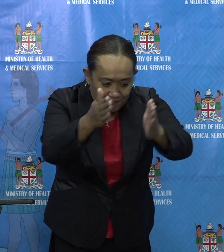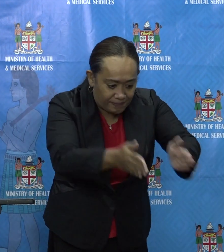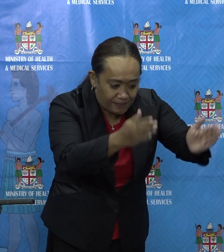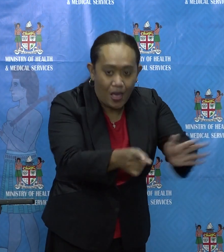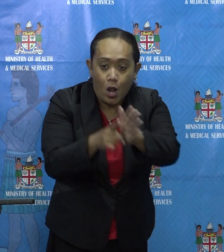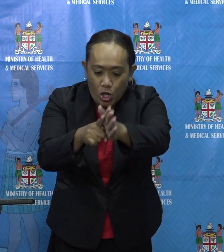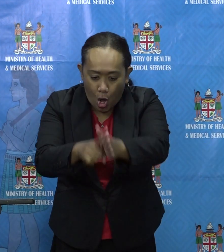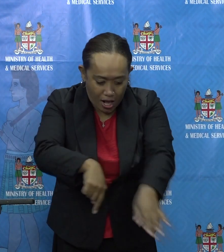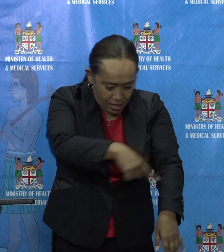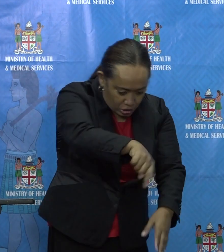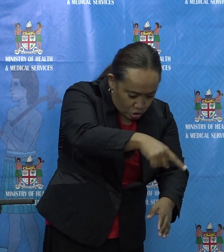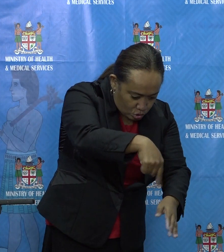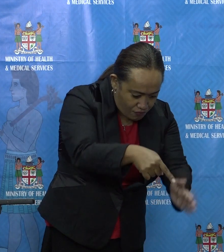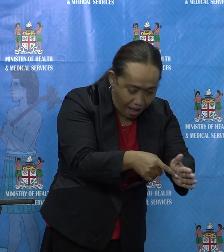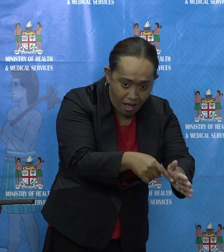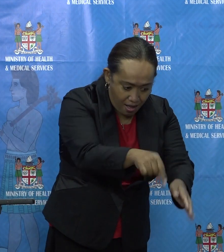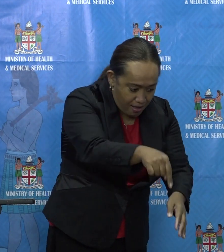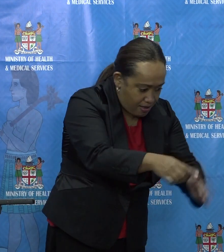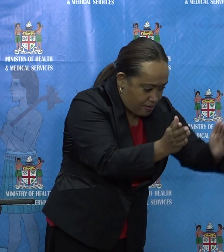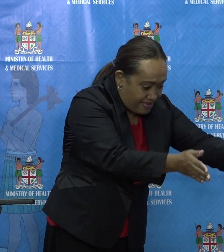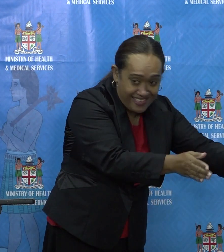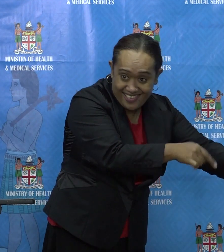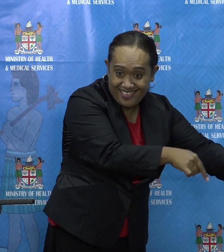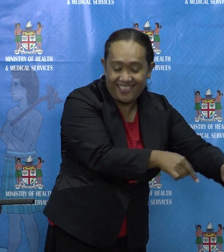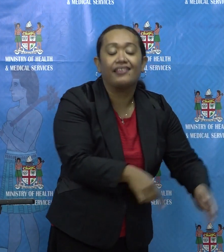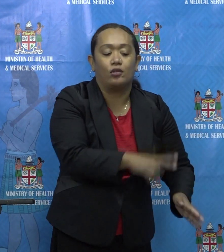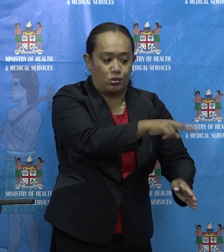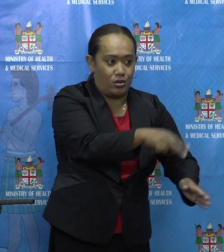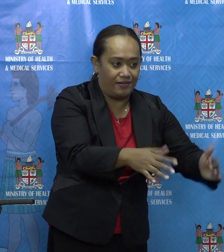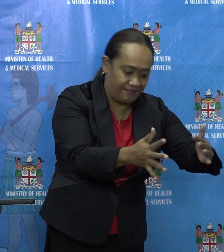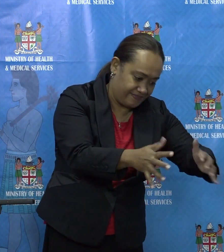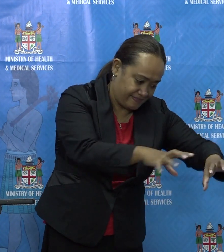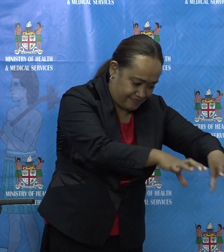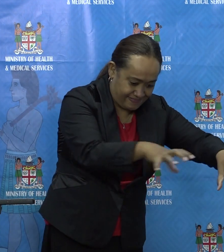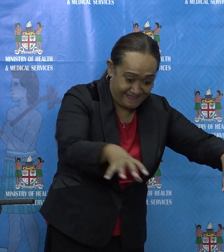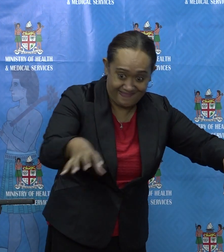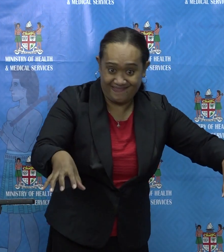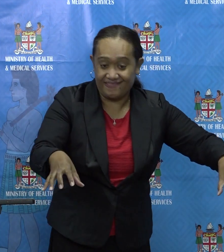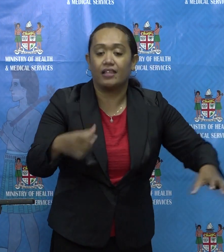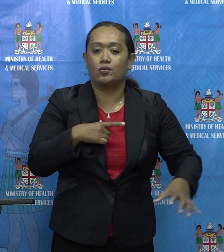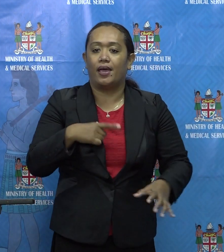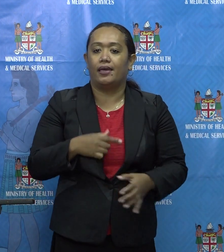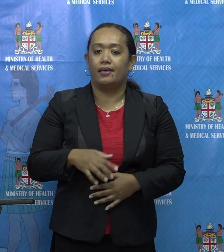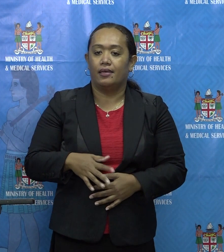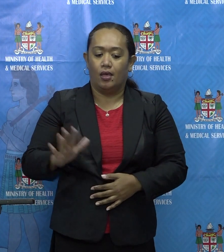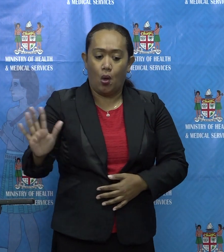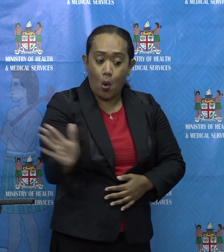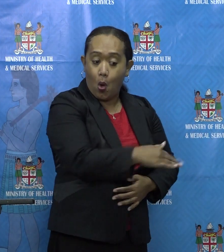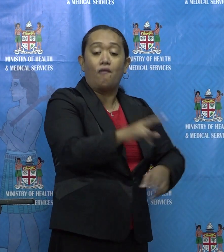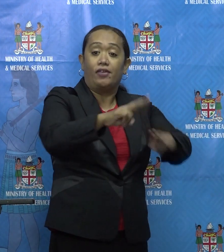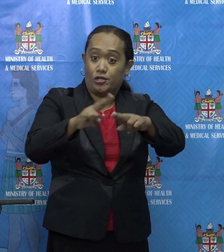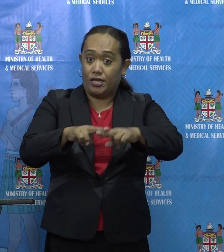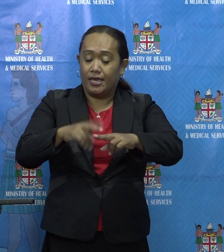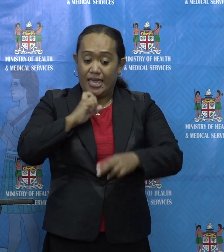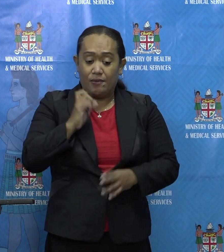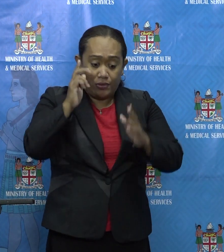etc. Because we found that with our mass screening, we're doing it all over Fiji, we're doing the mass testing all over Fiji. If we target it a bit more, I think we'll find